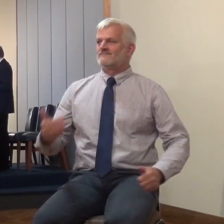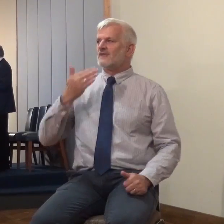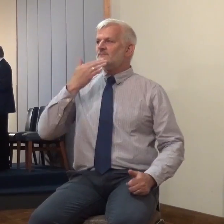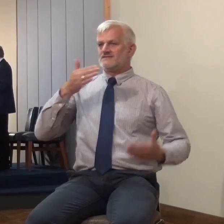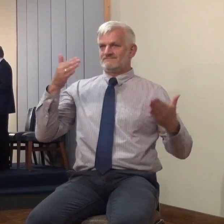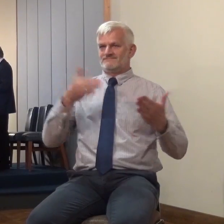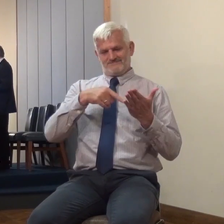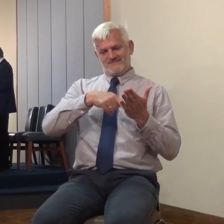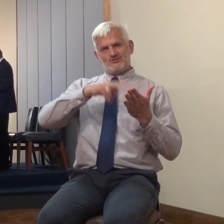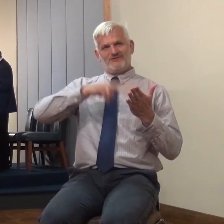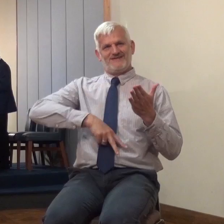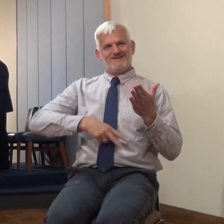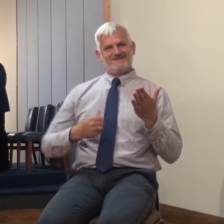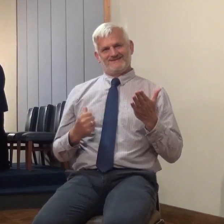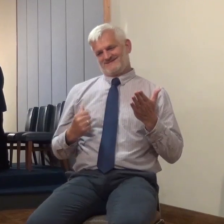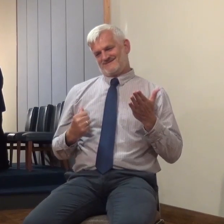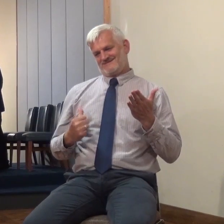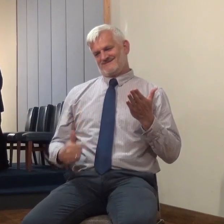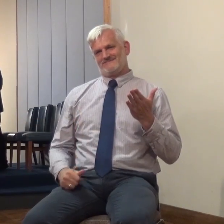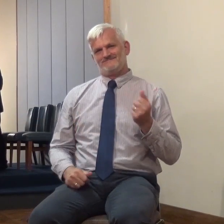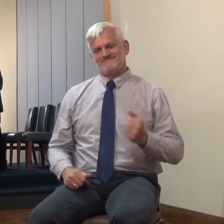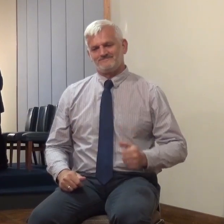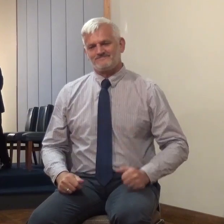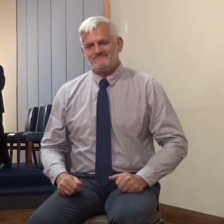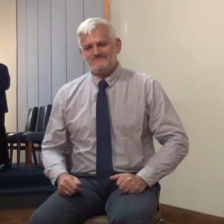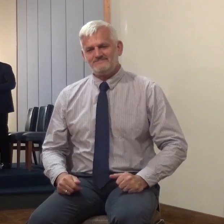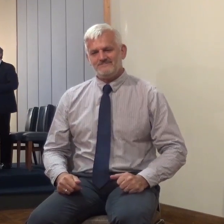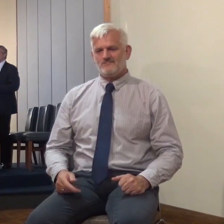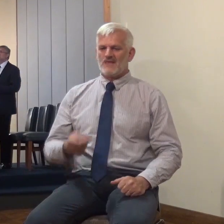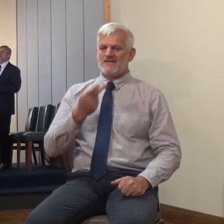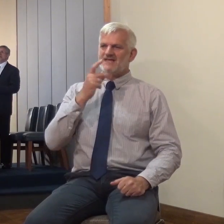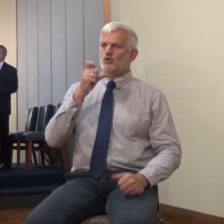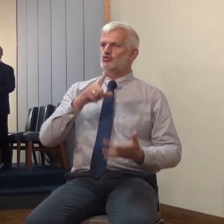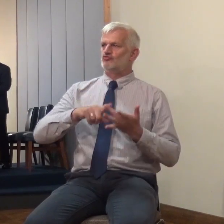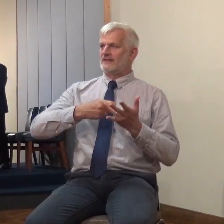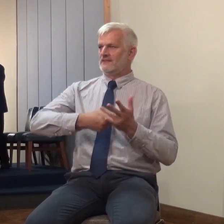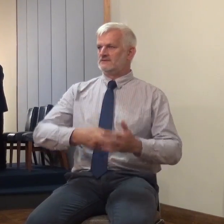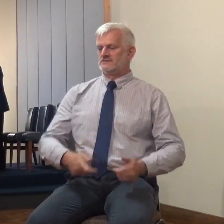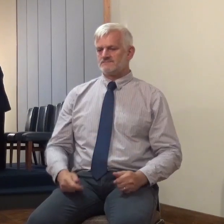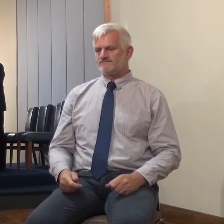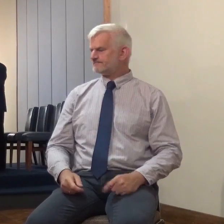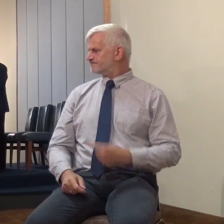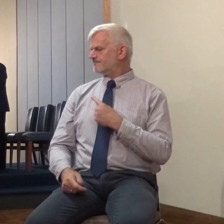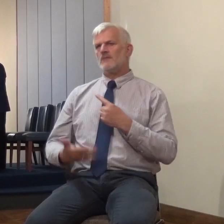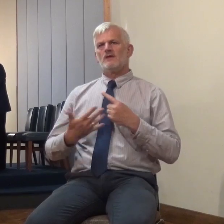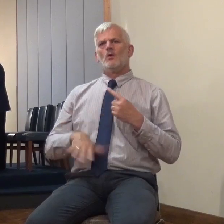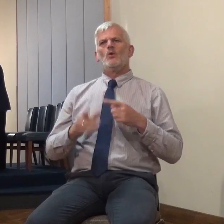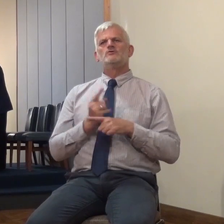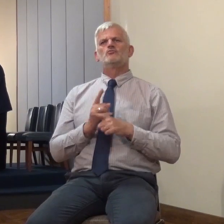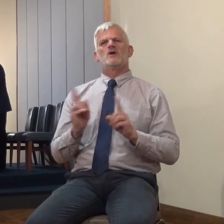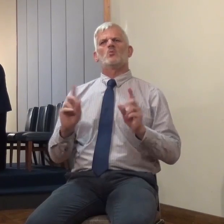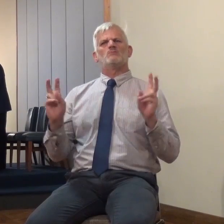all understanding. To us a moment ago. And the title of what I'm going to be speaking on this evening